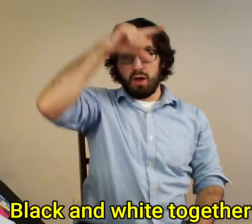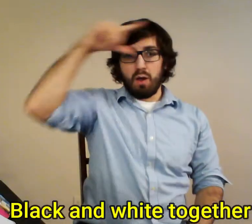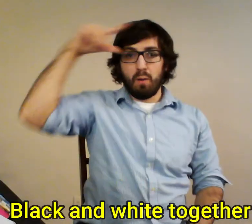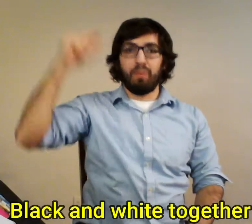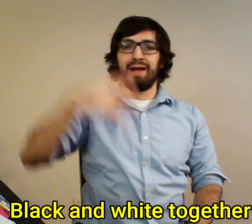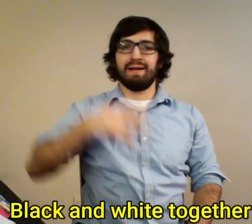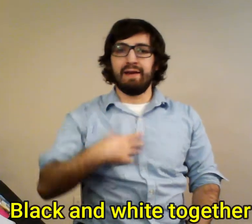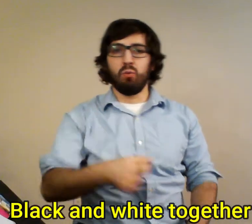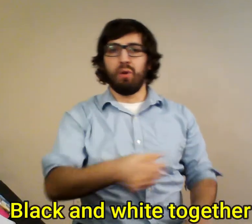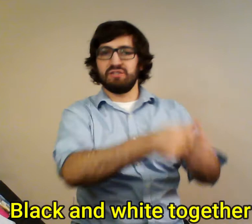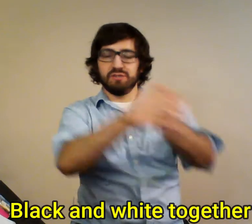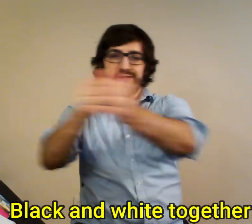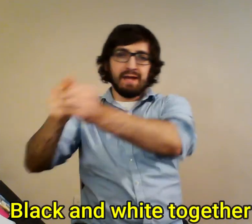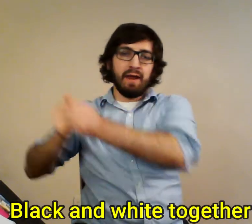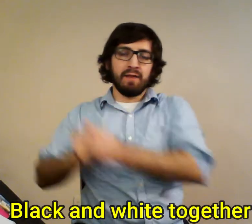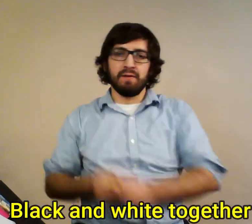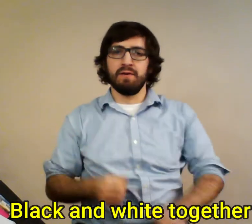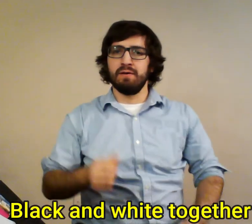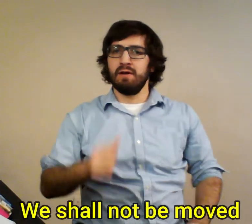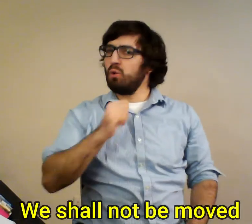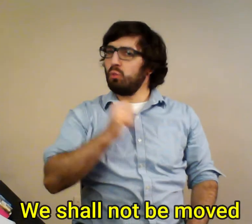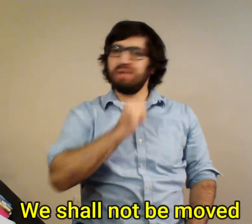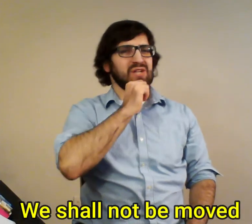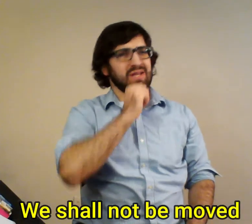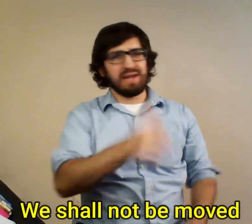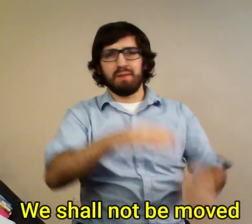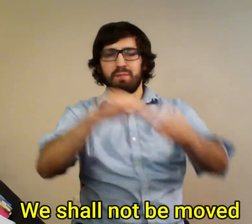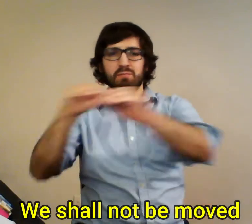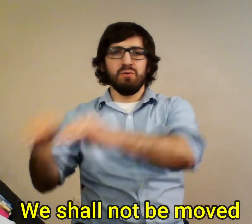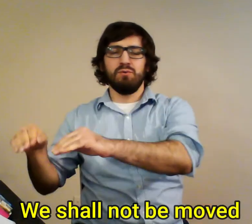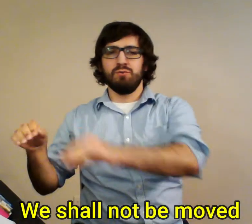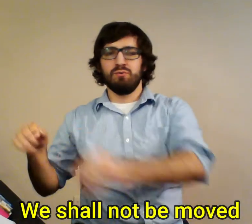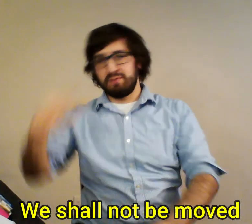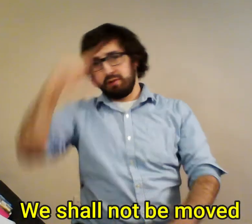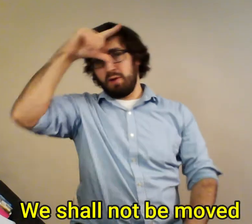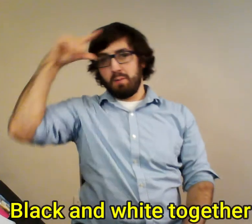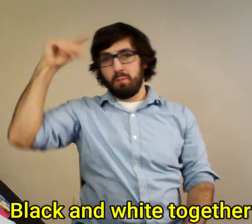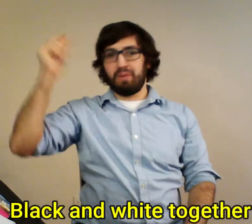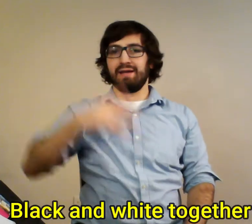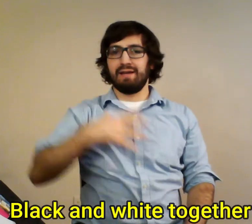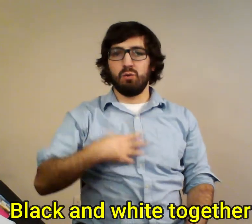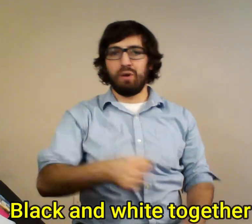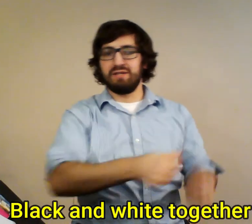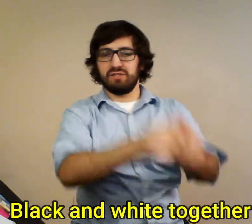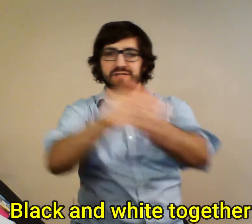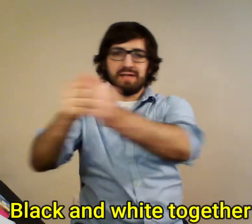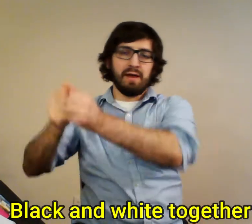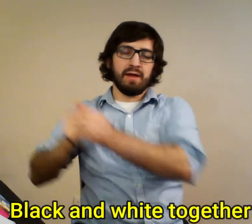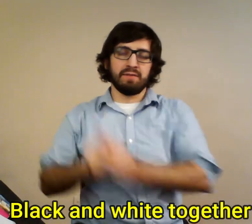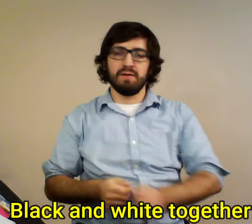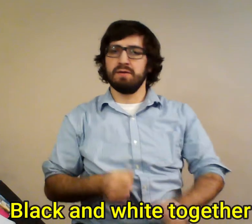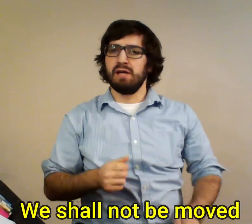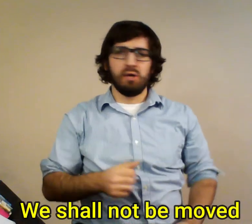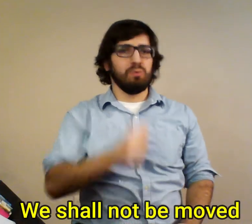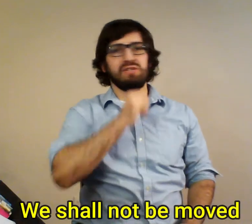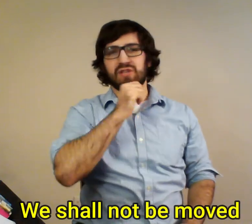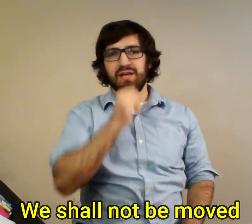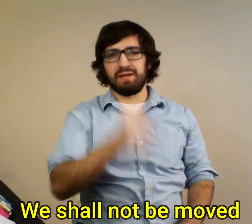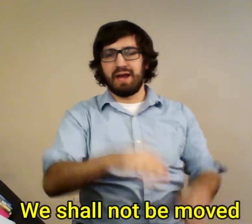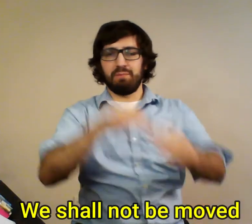moved. Black and white together, we shall not be moved. Black and white together, we shall not be